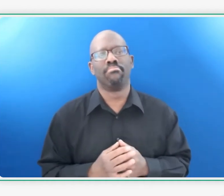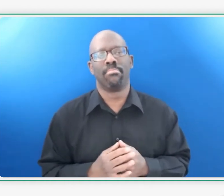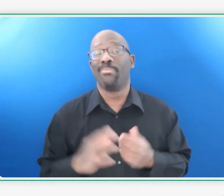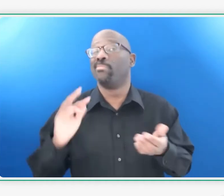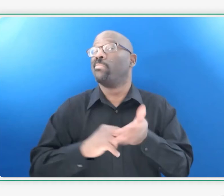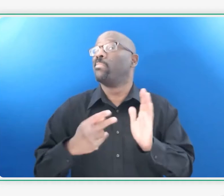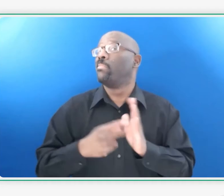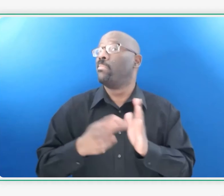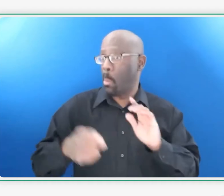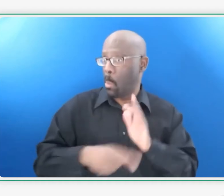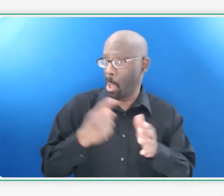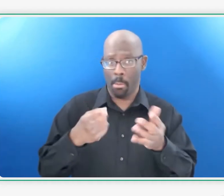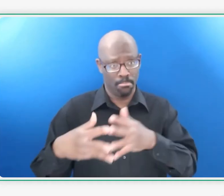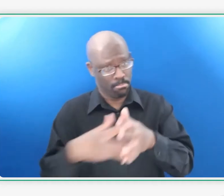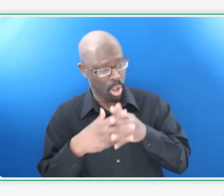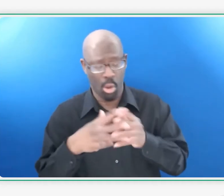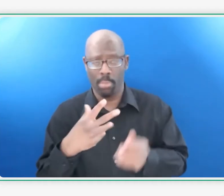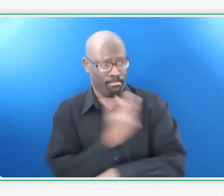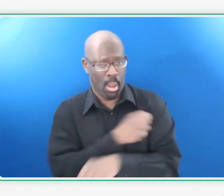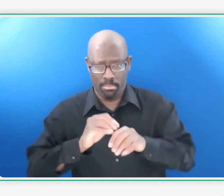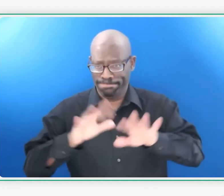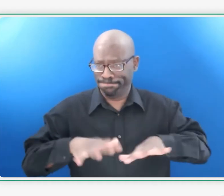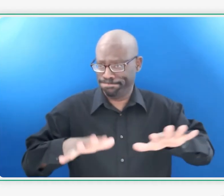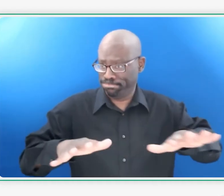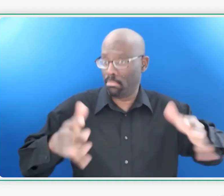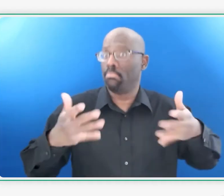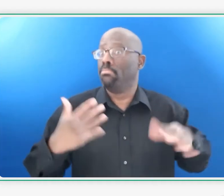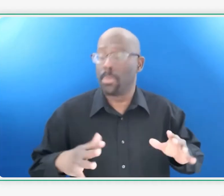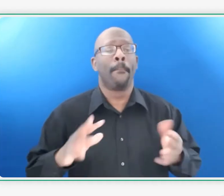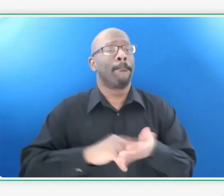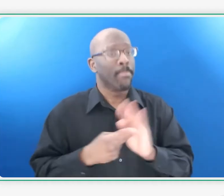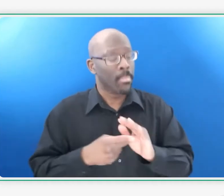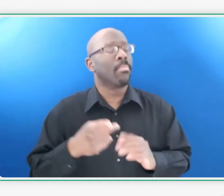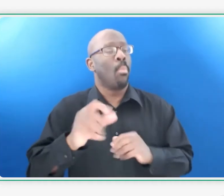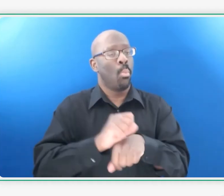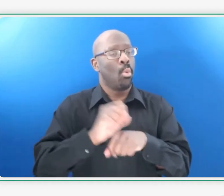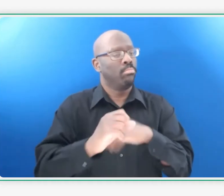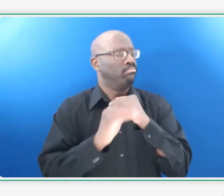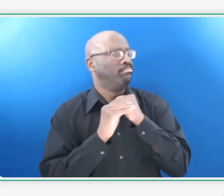So that means that that reduces the chances of someone contracting COVID-19.